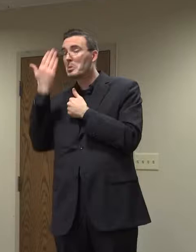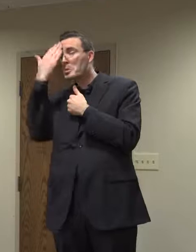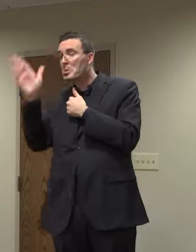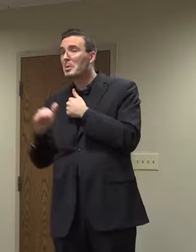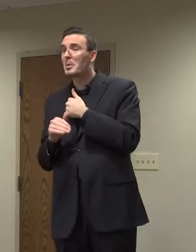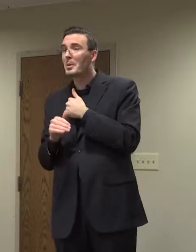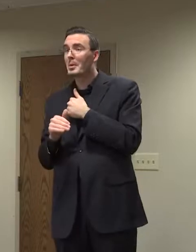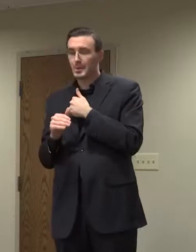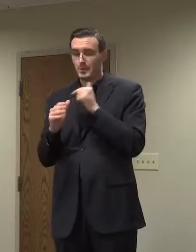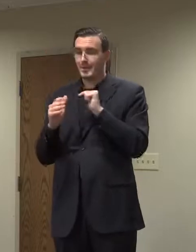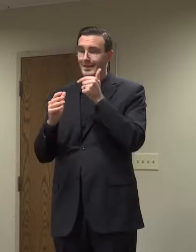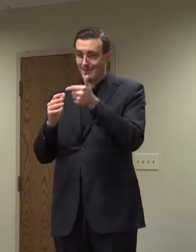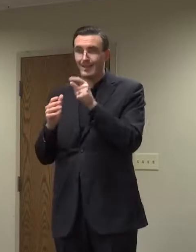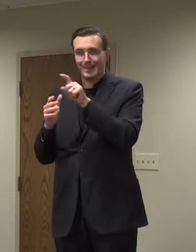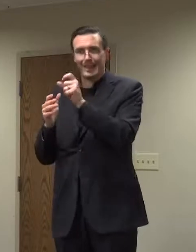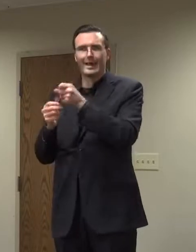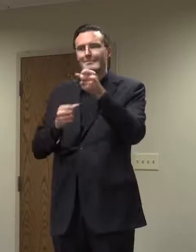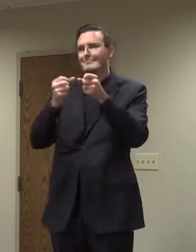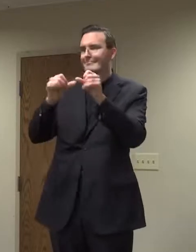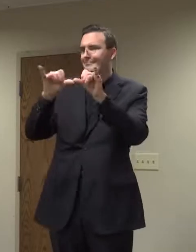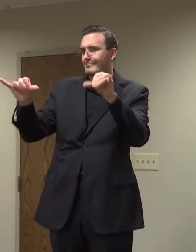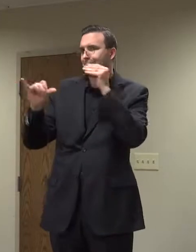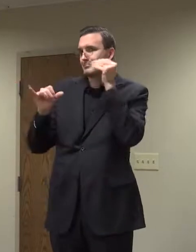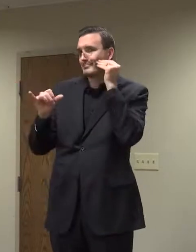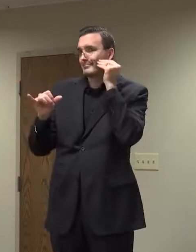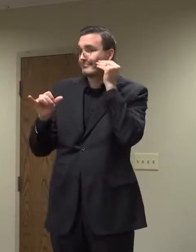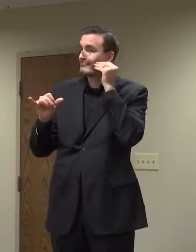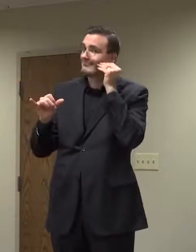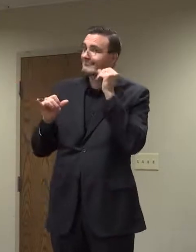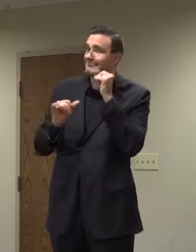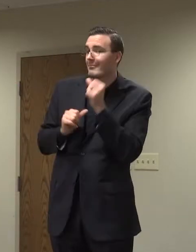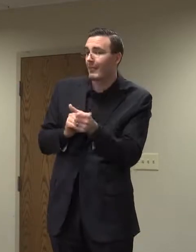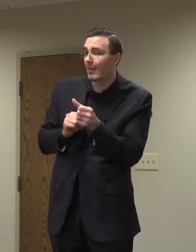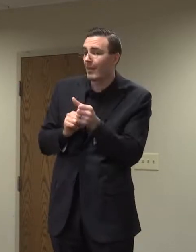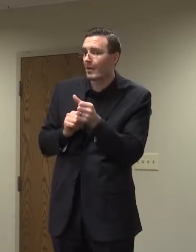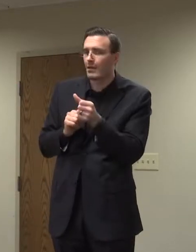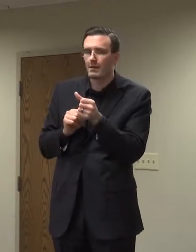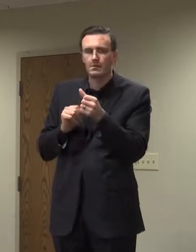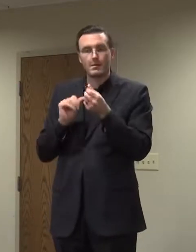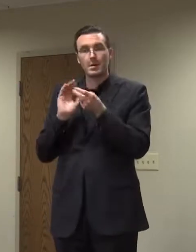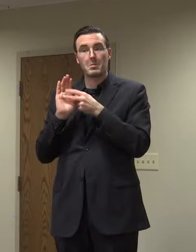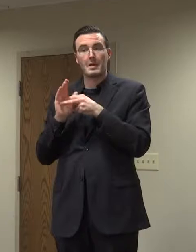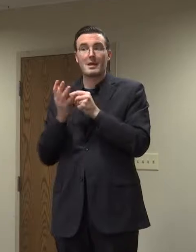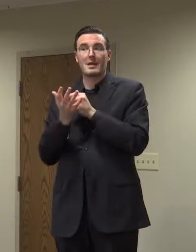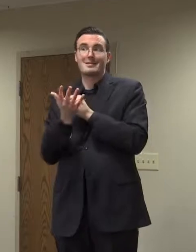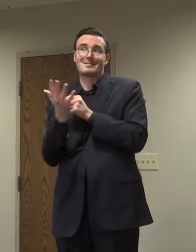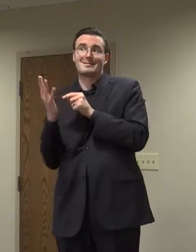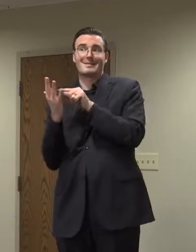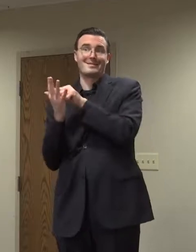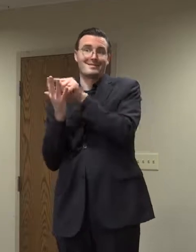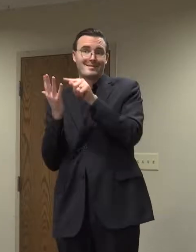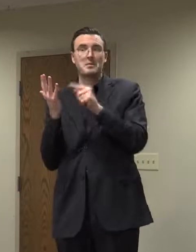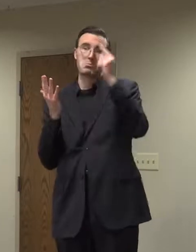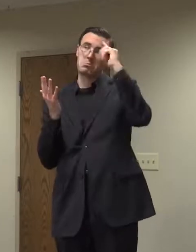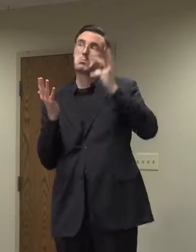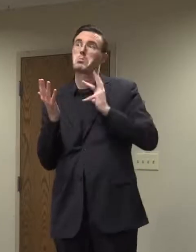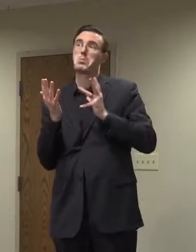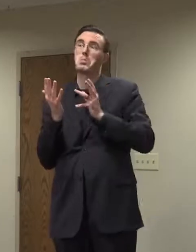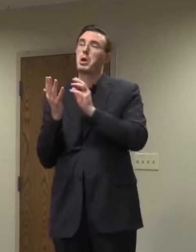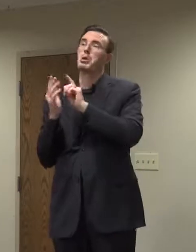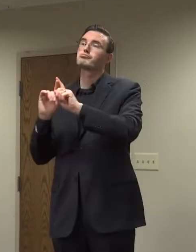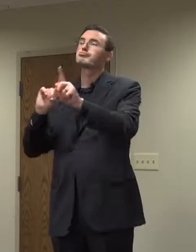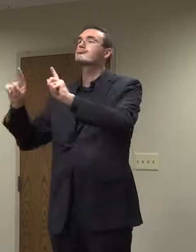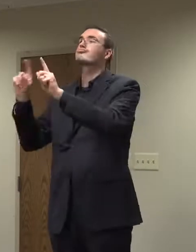contacts, and what that ultimately does is lead to additional exposures and transmission of the illness in the community. So I